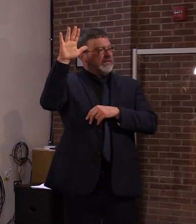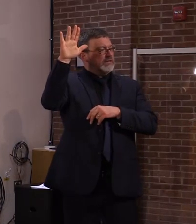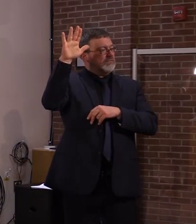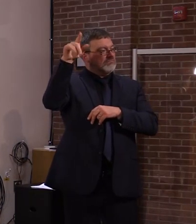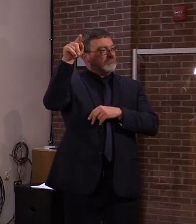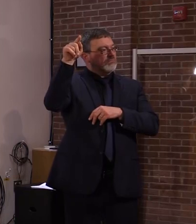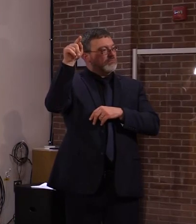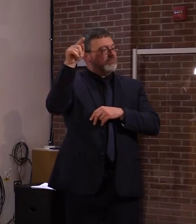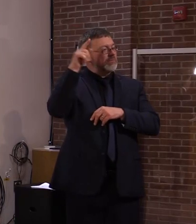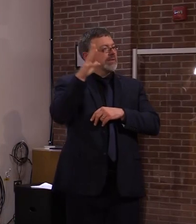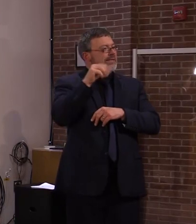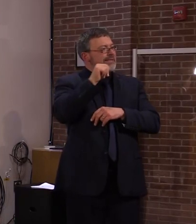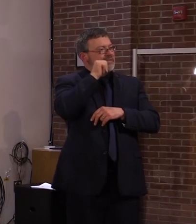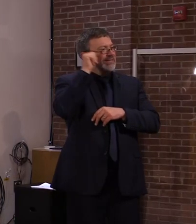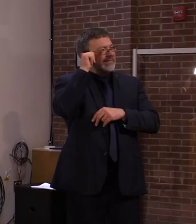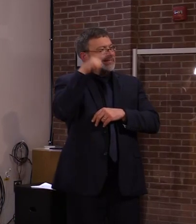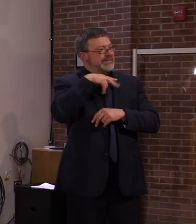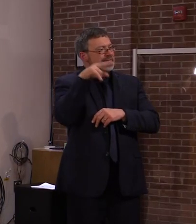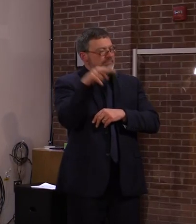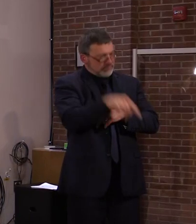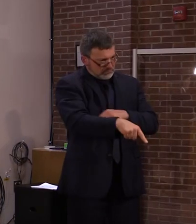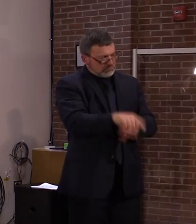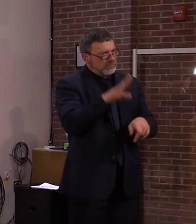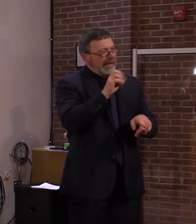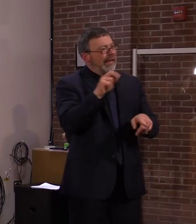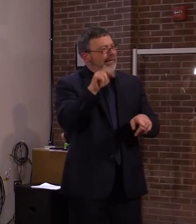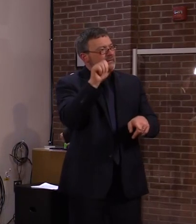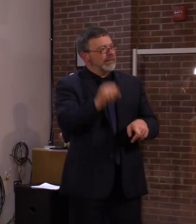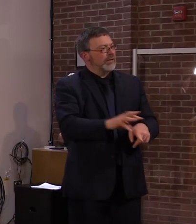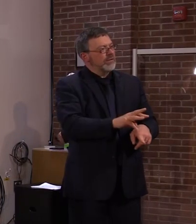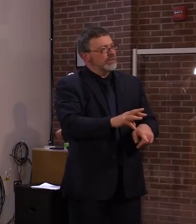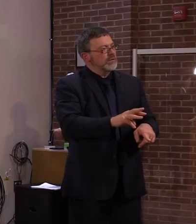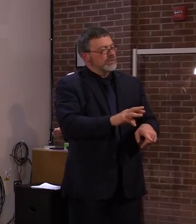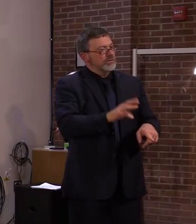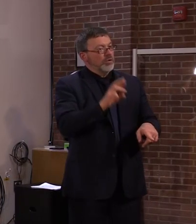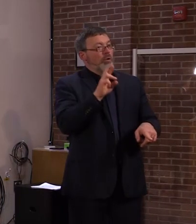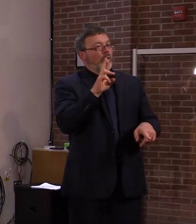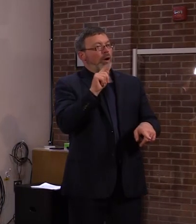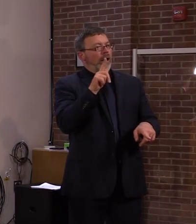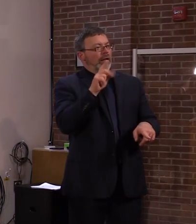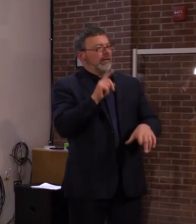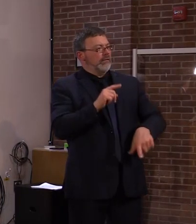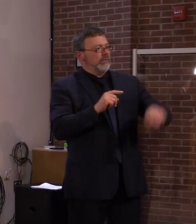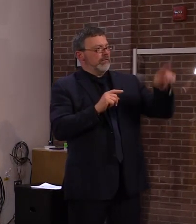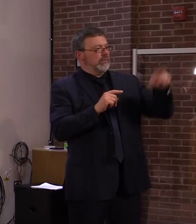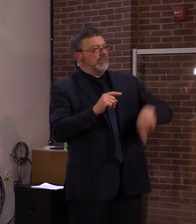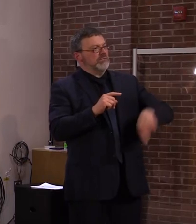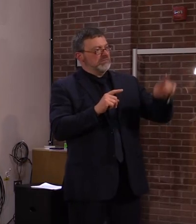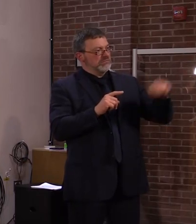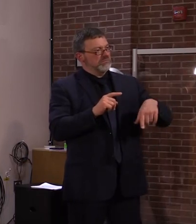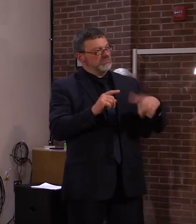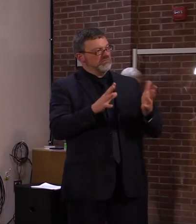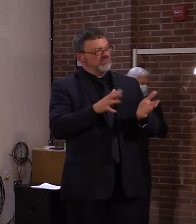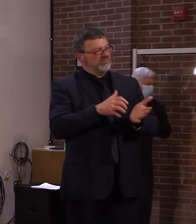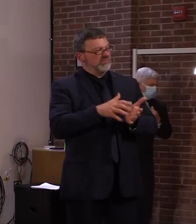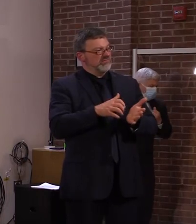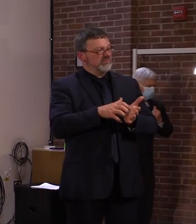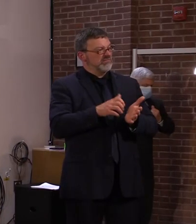that Bennington and Rutland County had around, let's